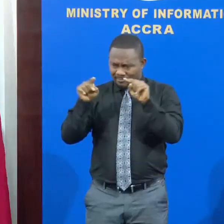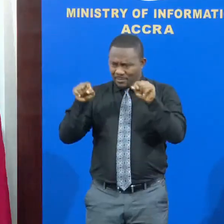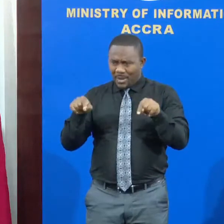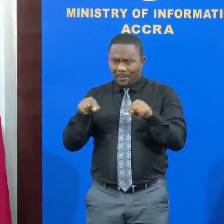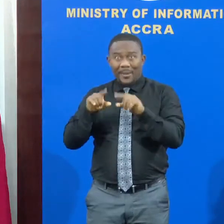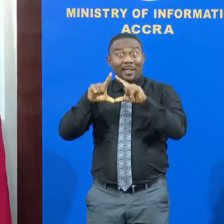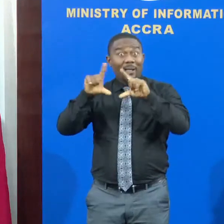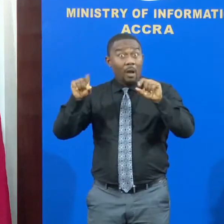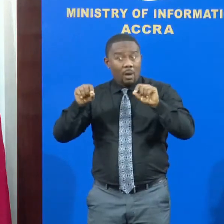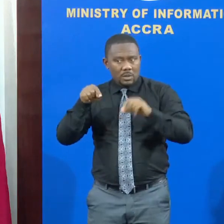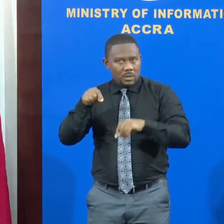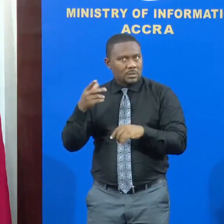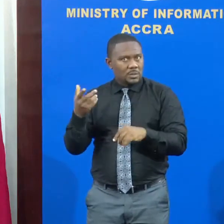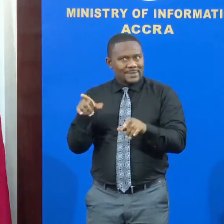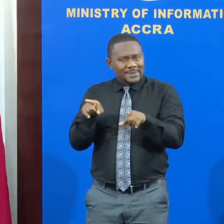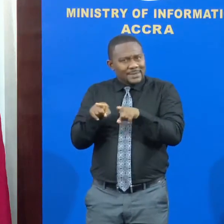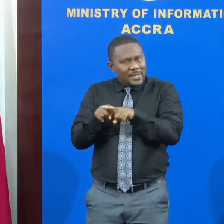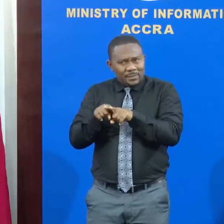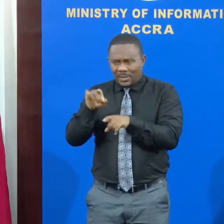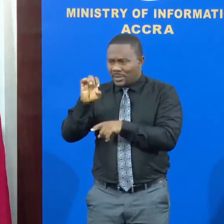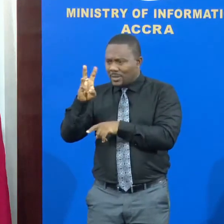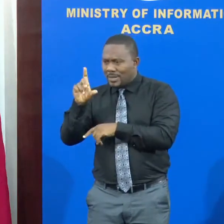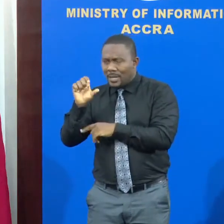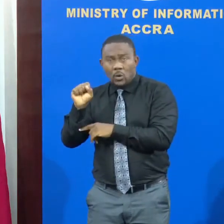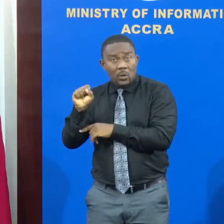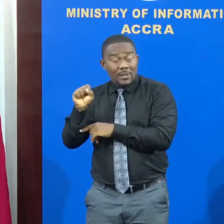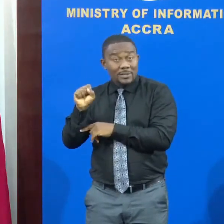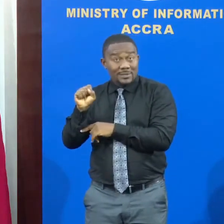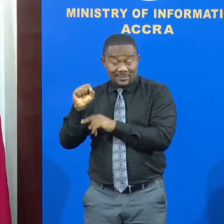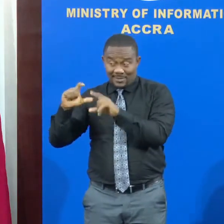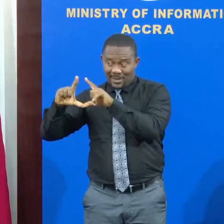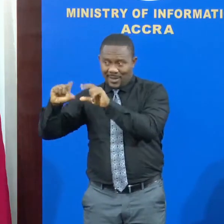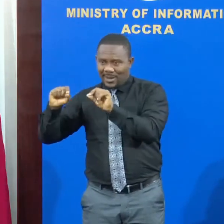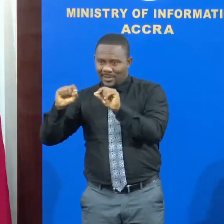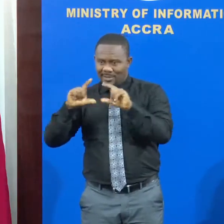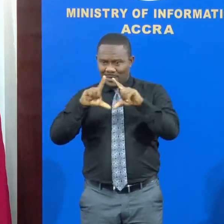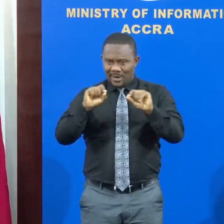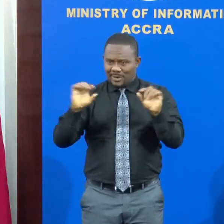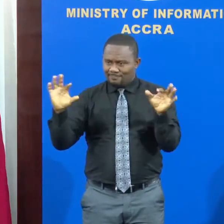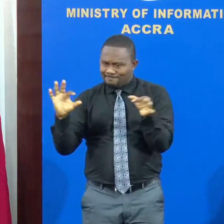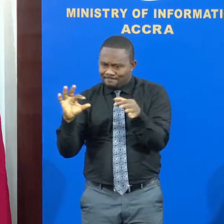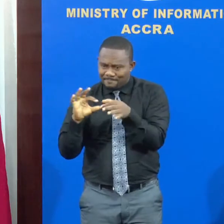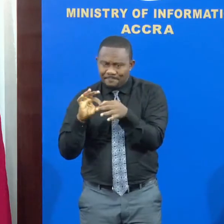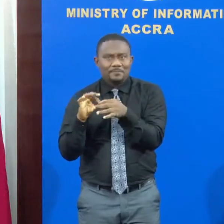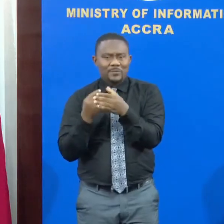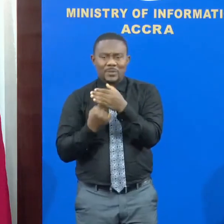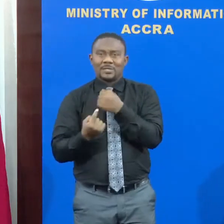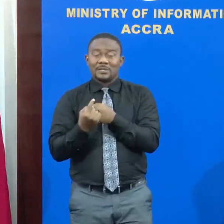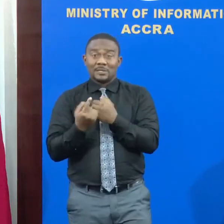and characteristics of the ECOWAS card and the original Ghana card. We successfully